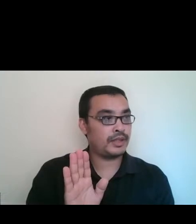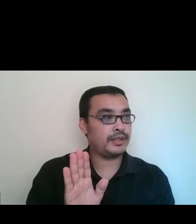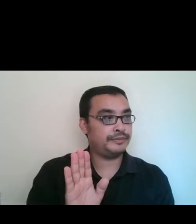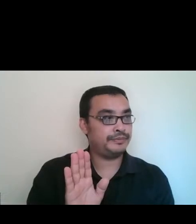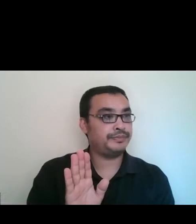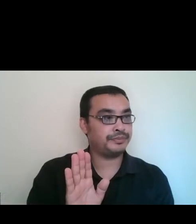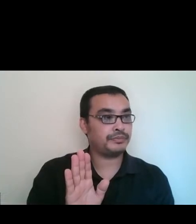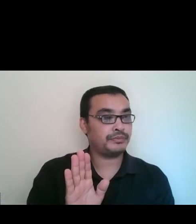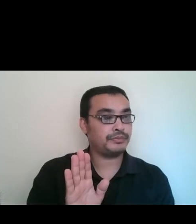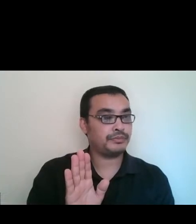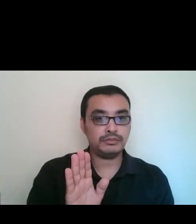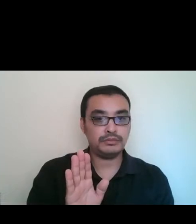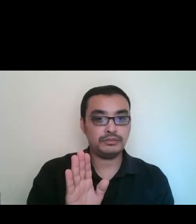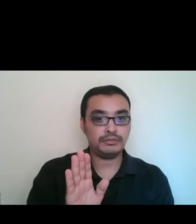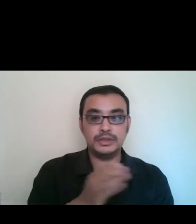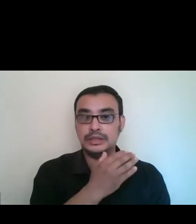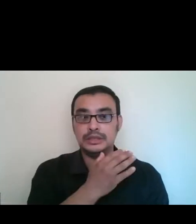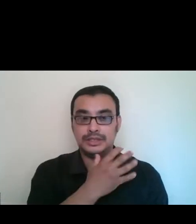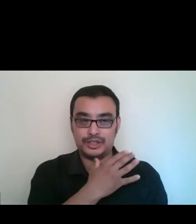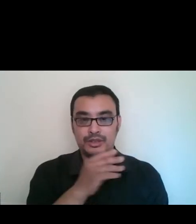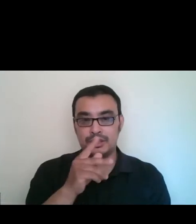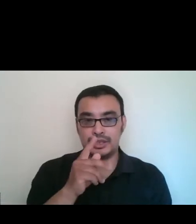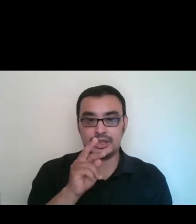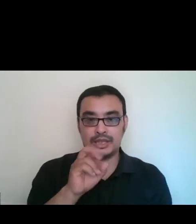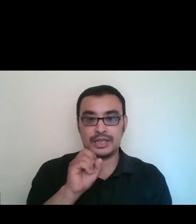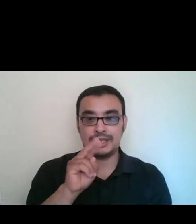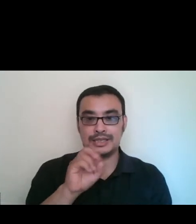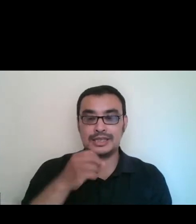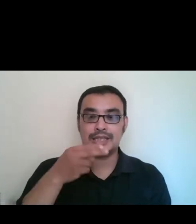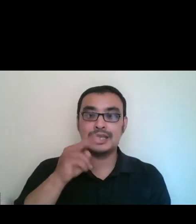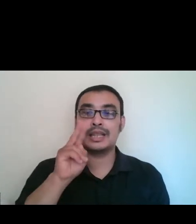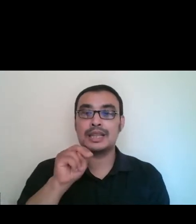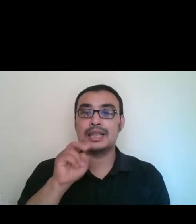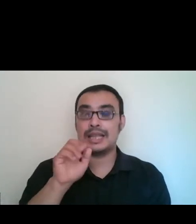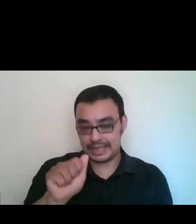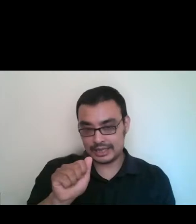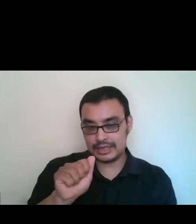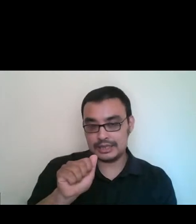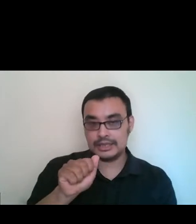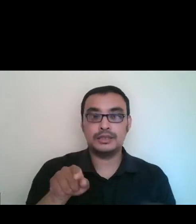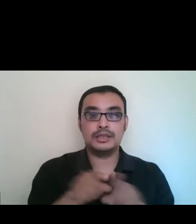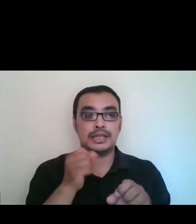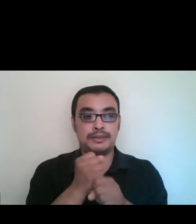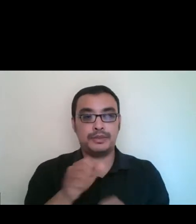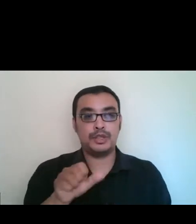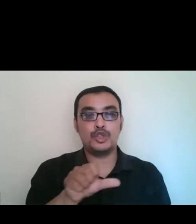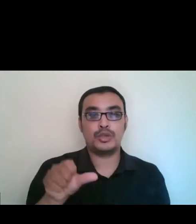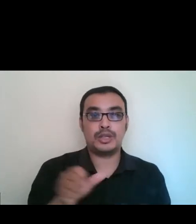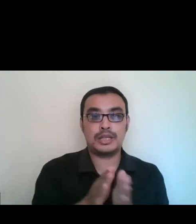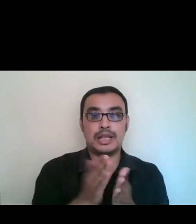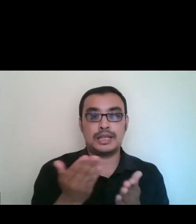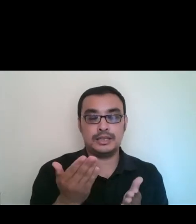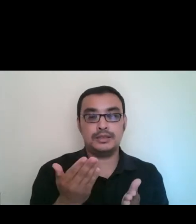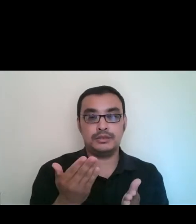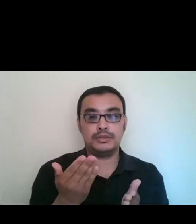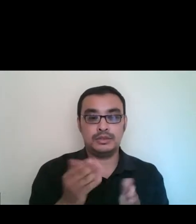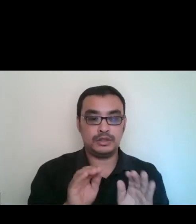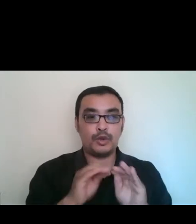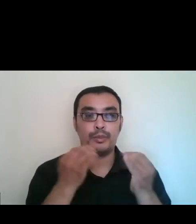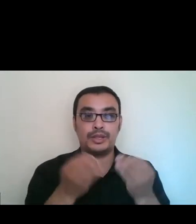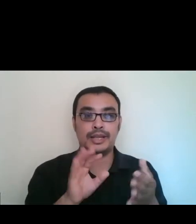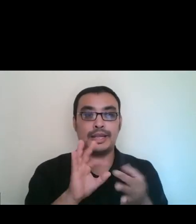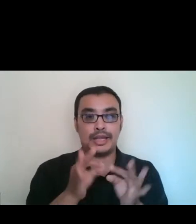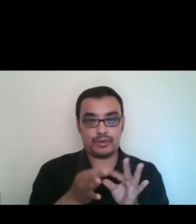While Krishna works also with indigenous women's networks